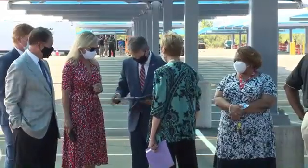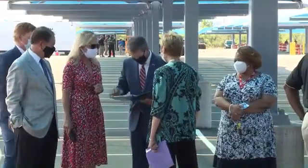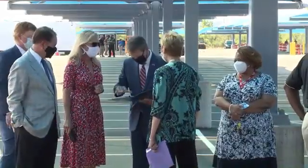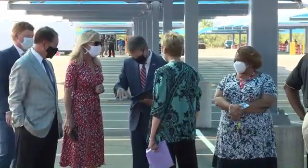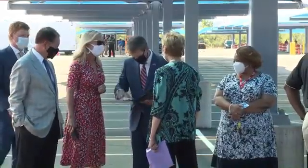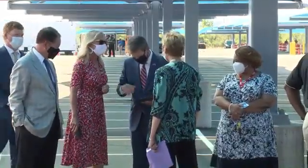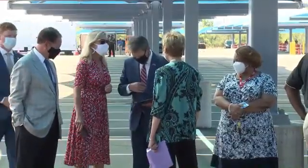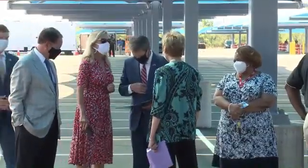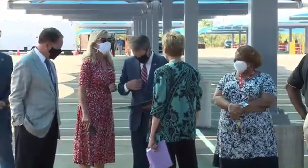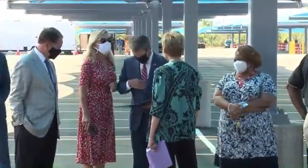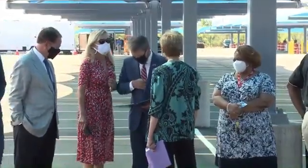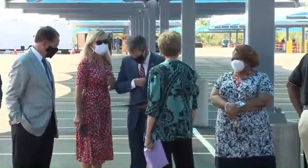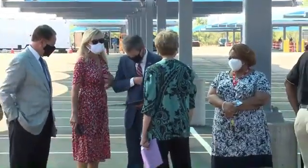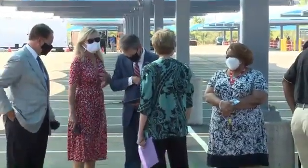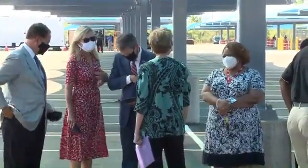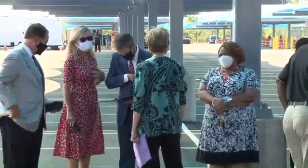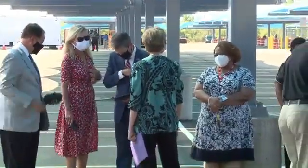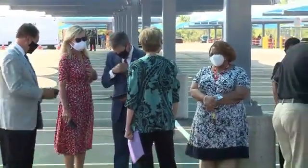no.